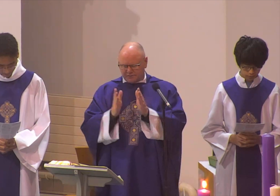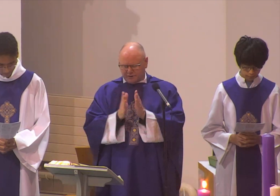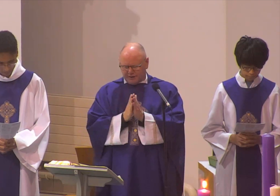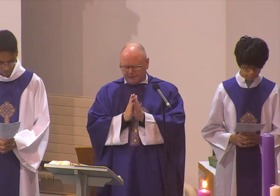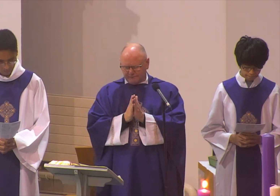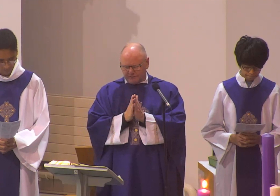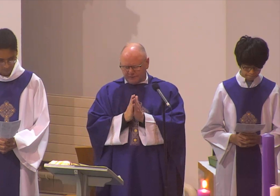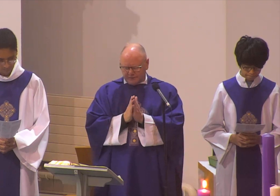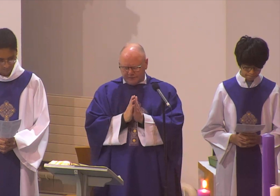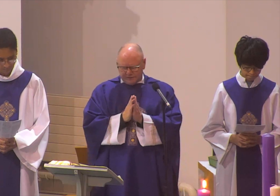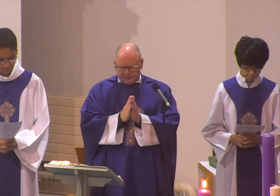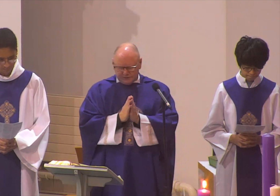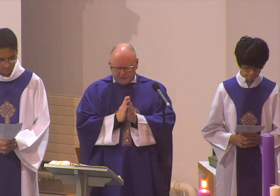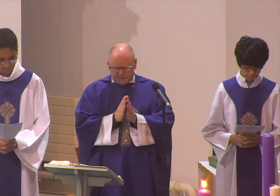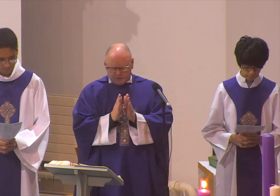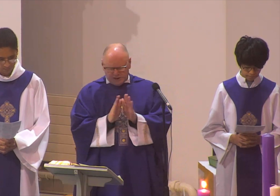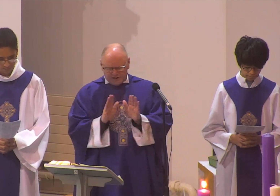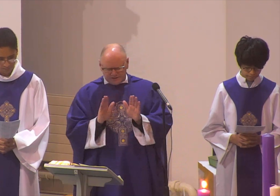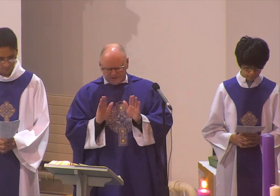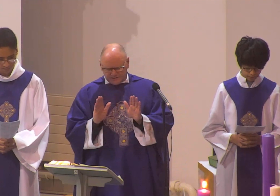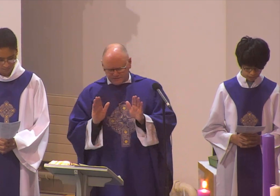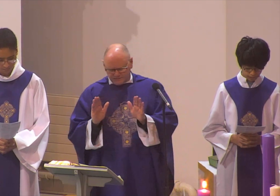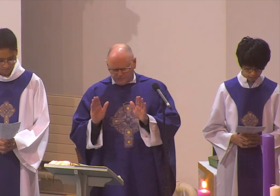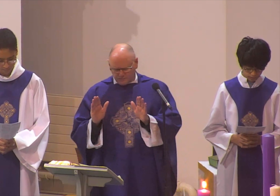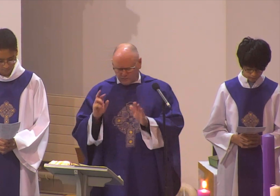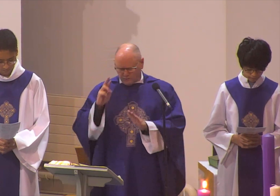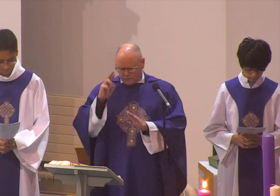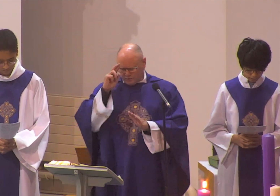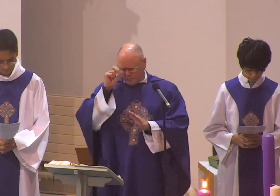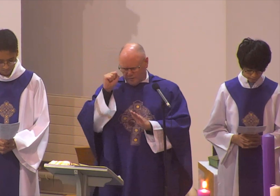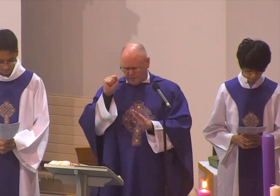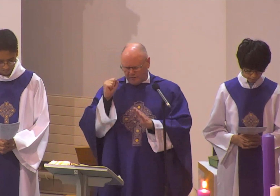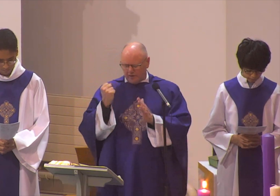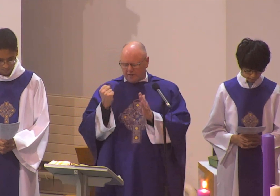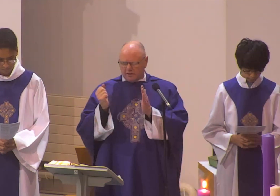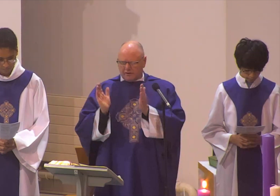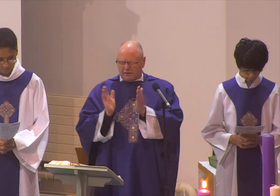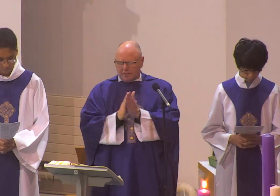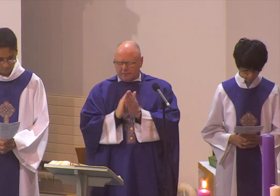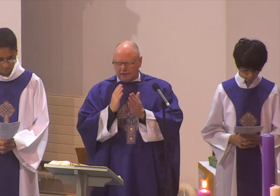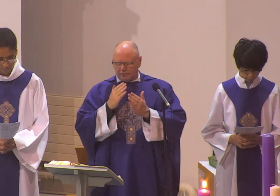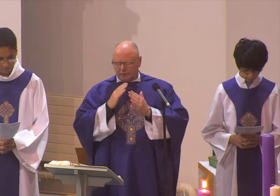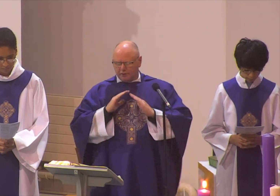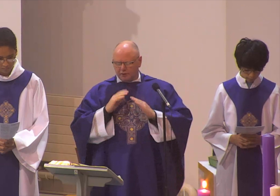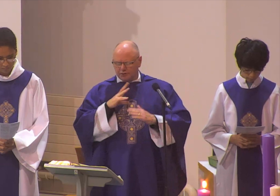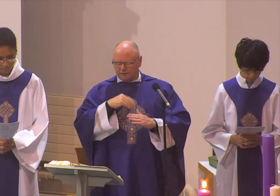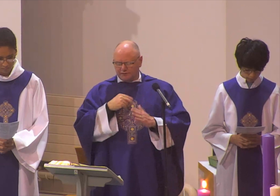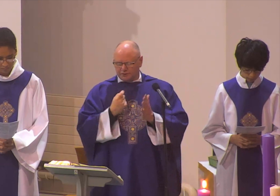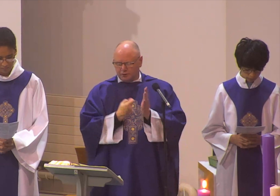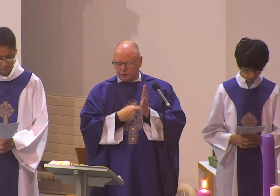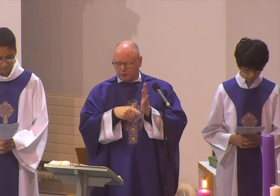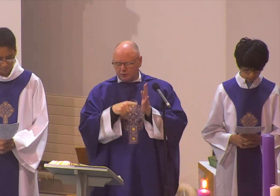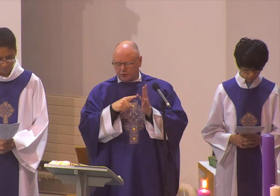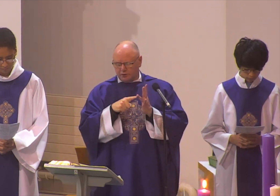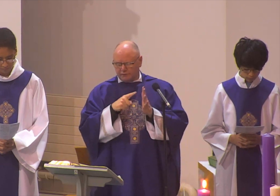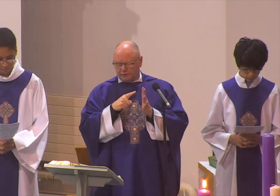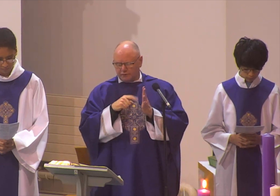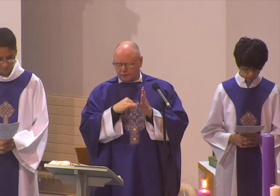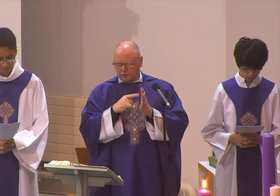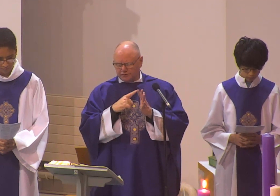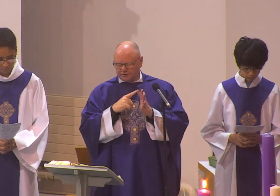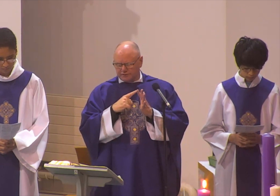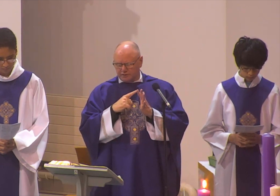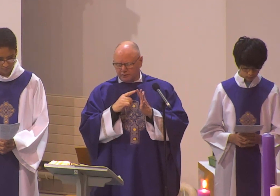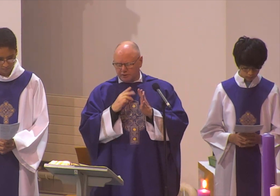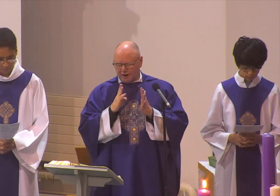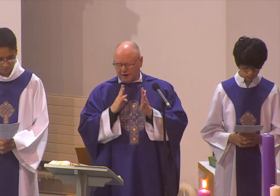us pray. After Mass, we remember the happy repose of the soul of